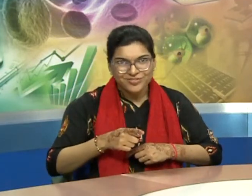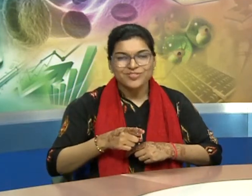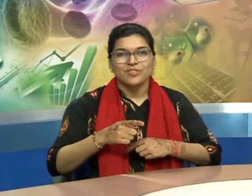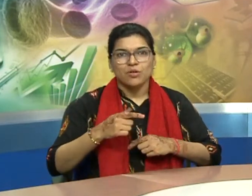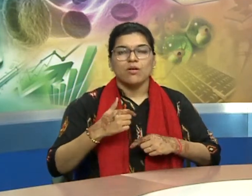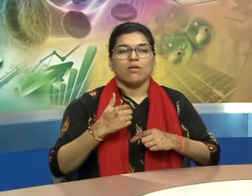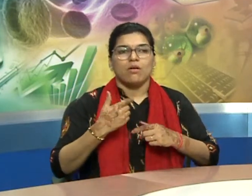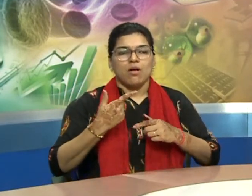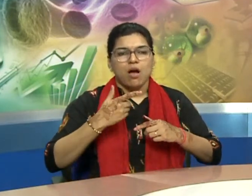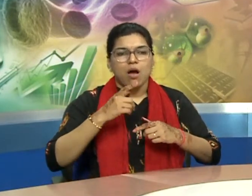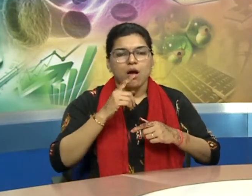and